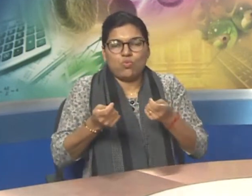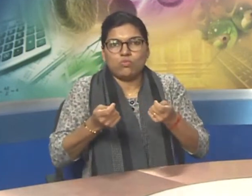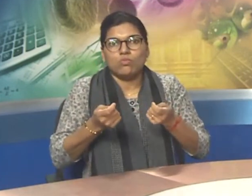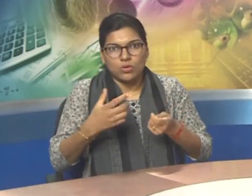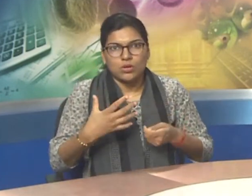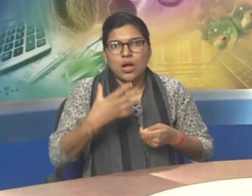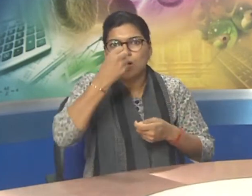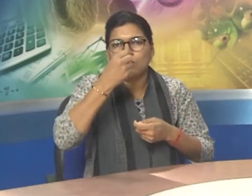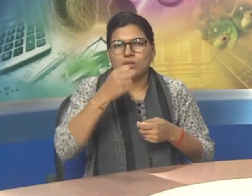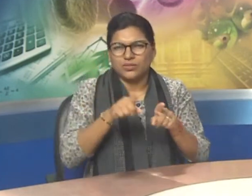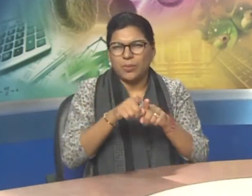Centralized.